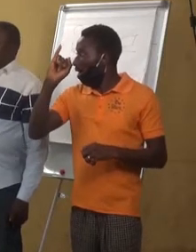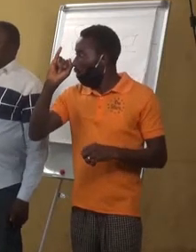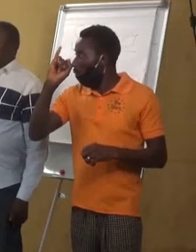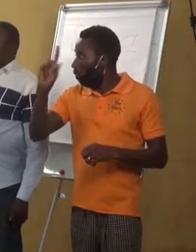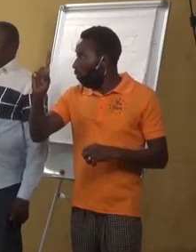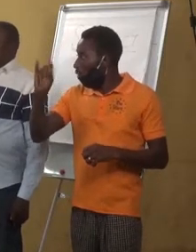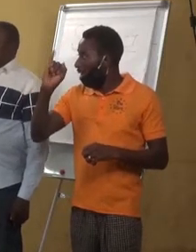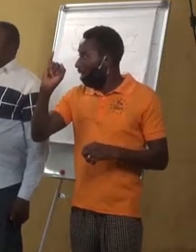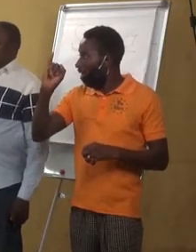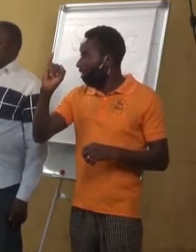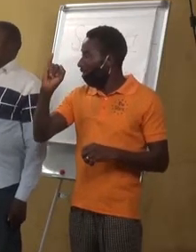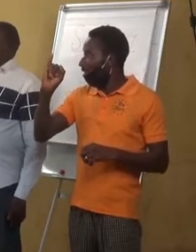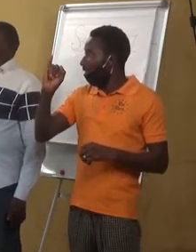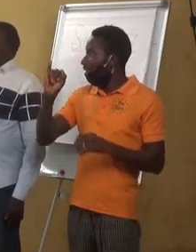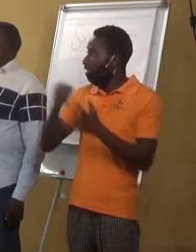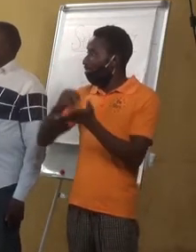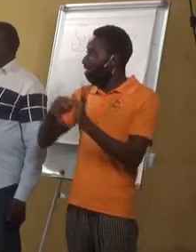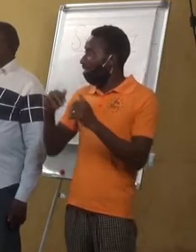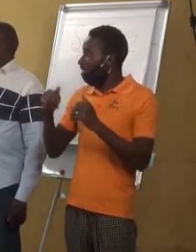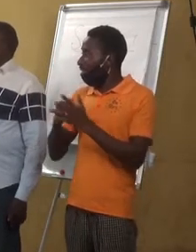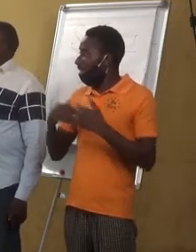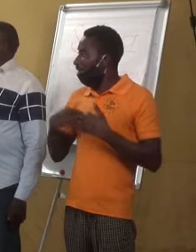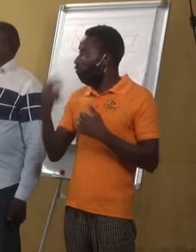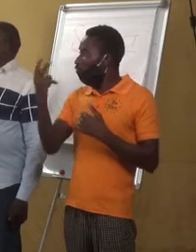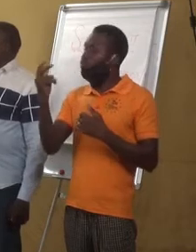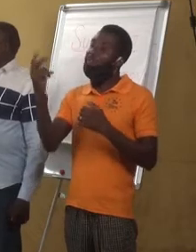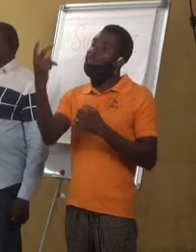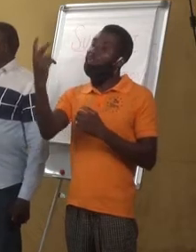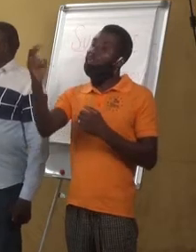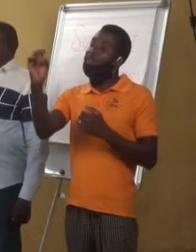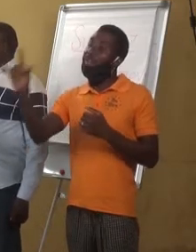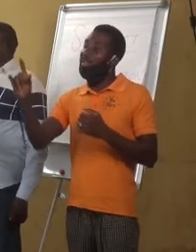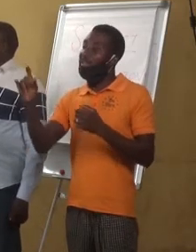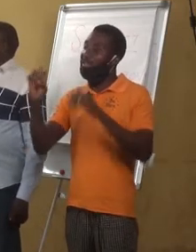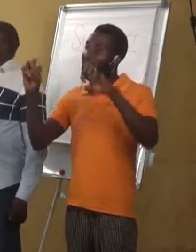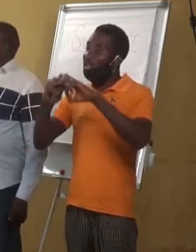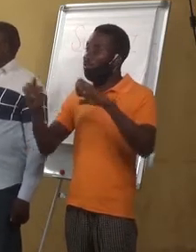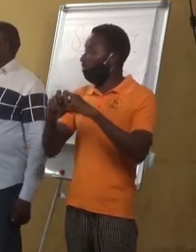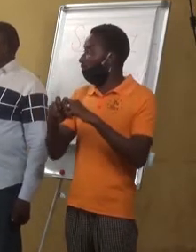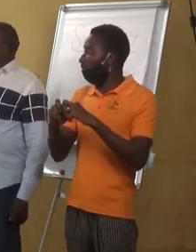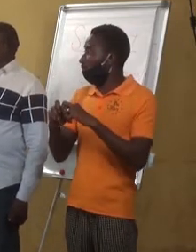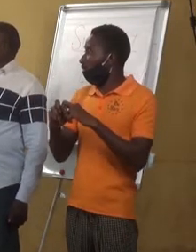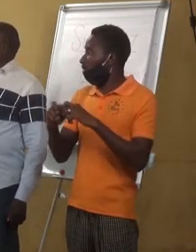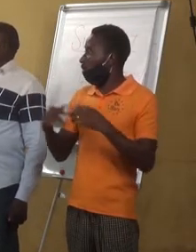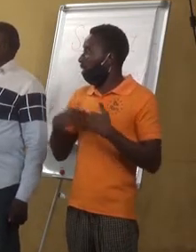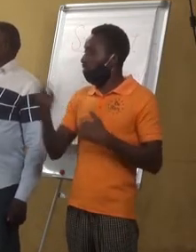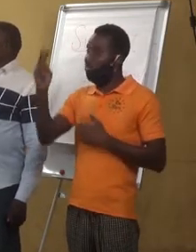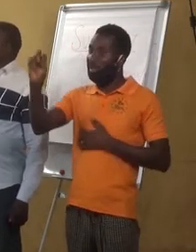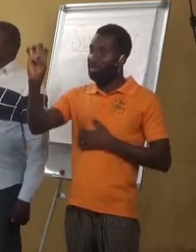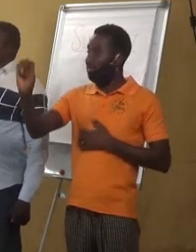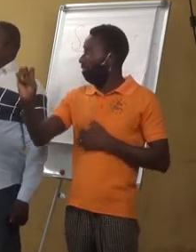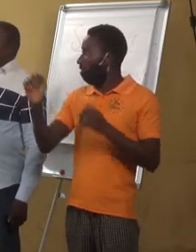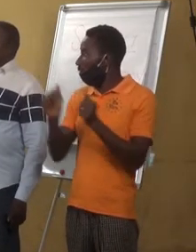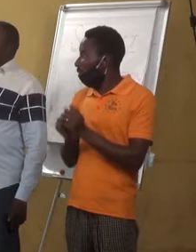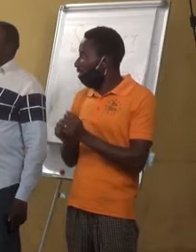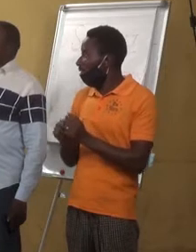has only 2 valence electrons. We have neon with 8 valence electrons. We have argon with